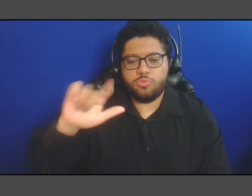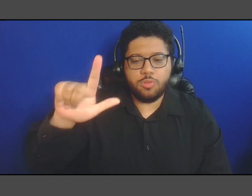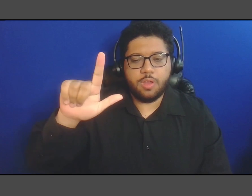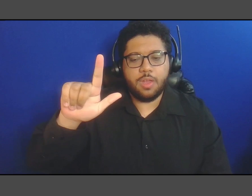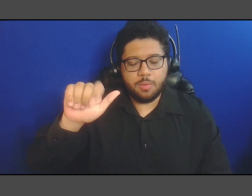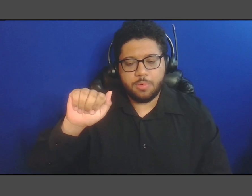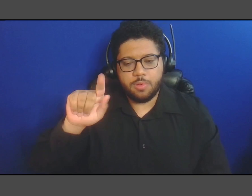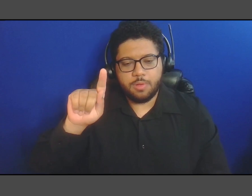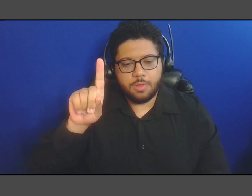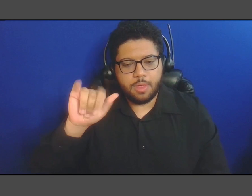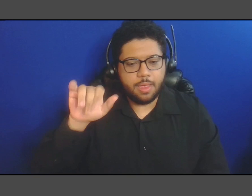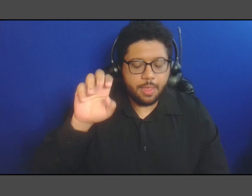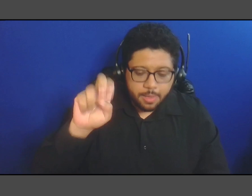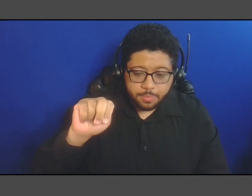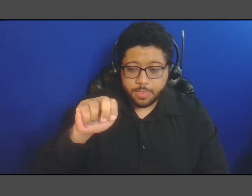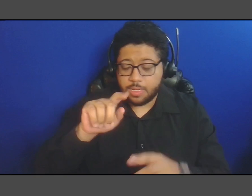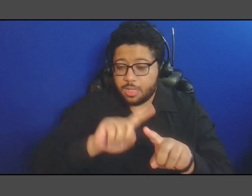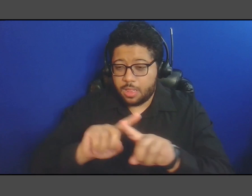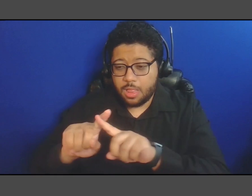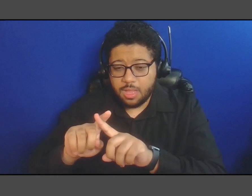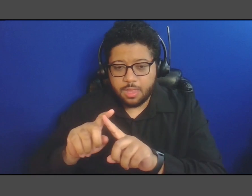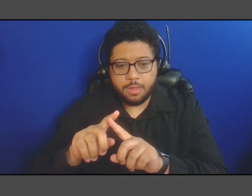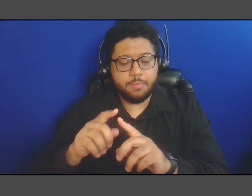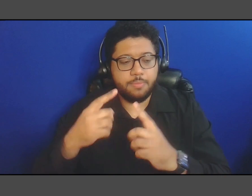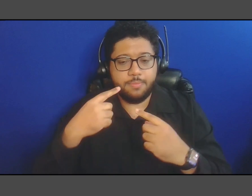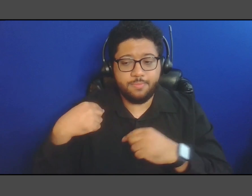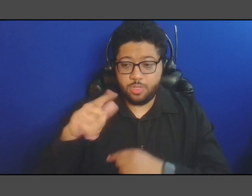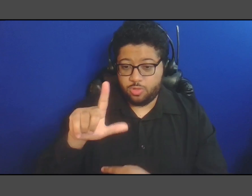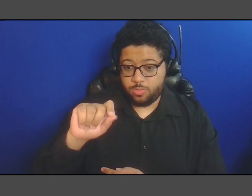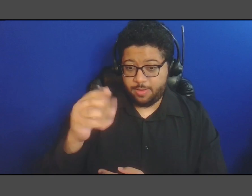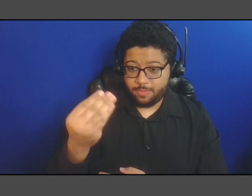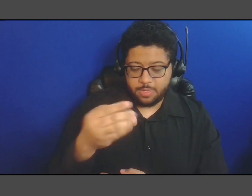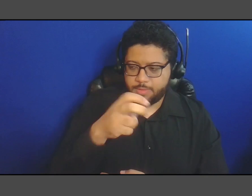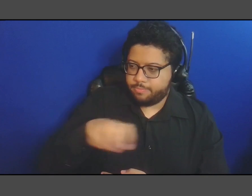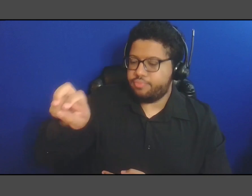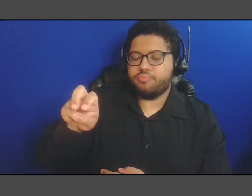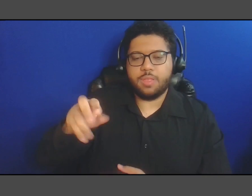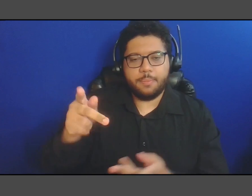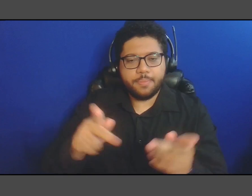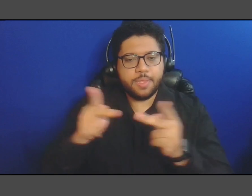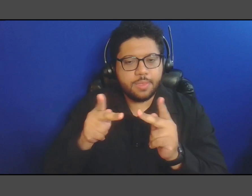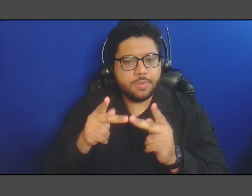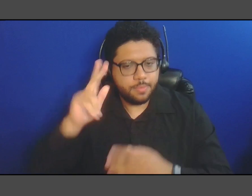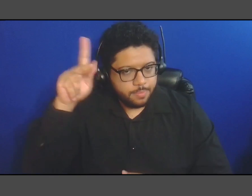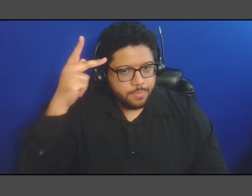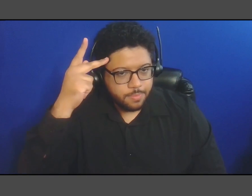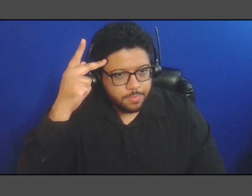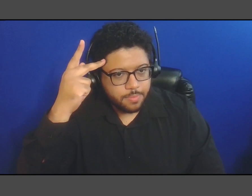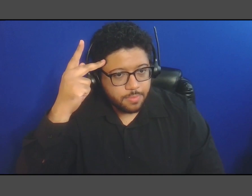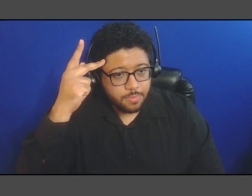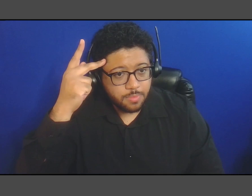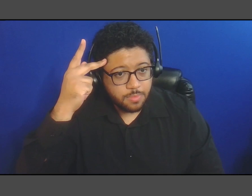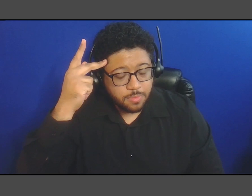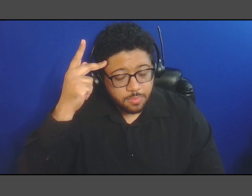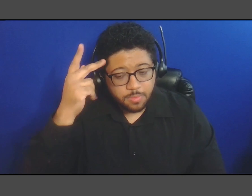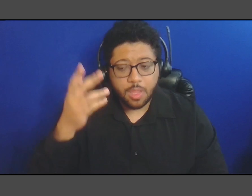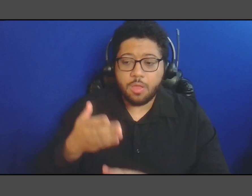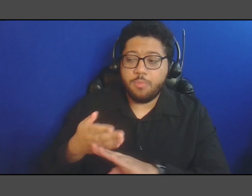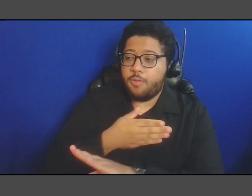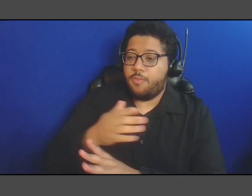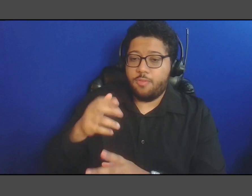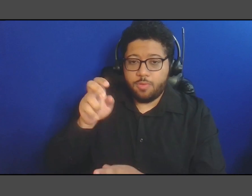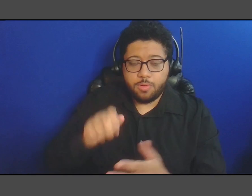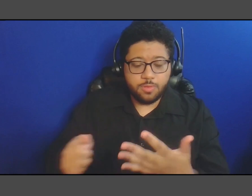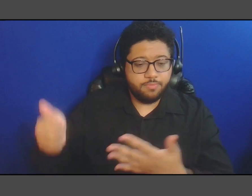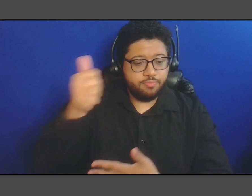2015. She served in the United States Congress as a representative for New Mexico before she was appointed to her current post by